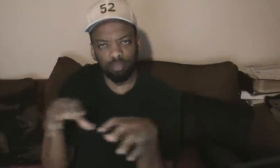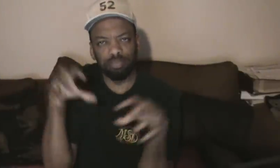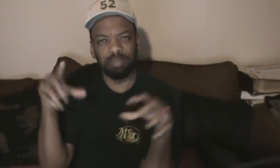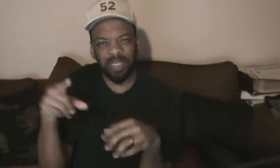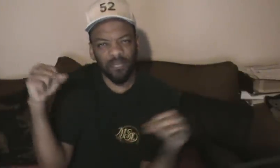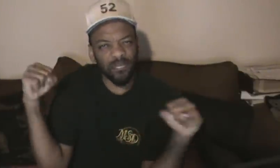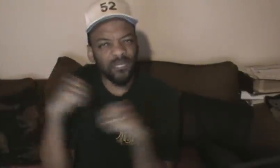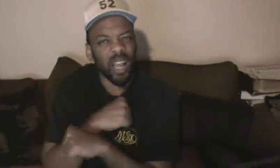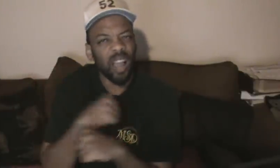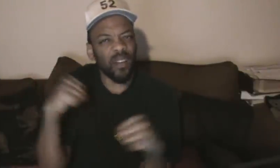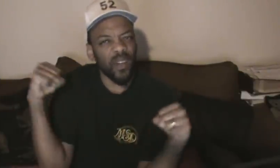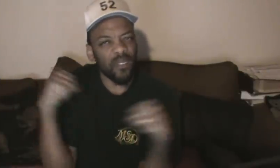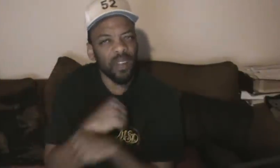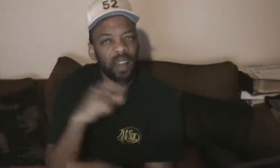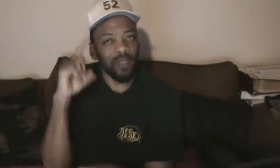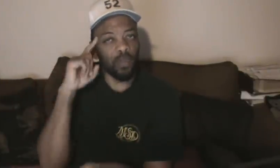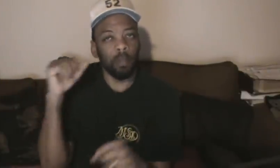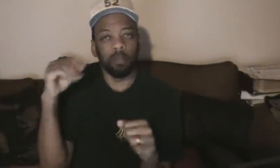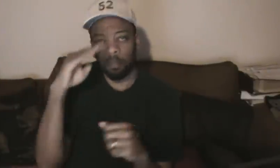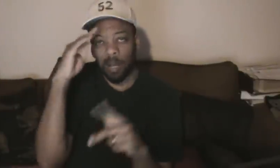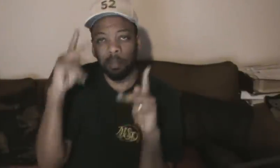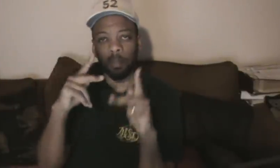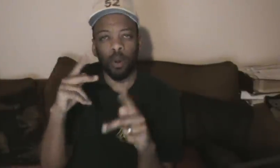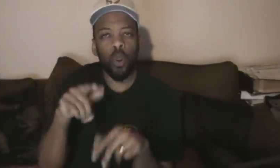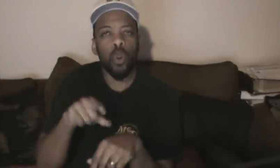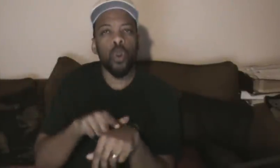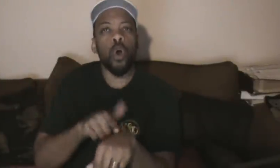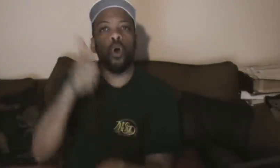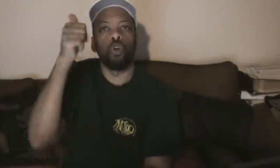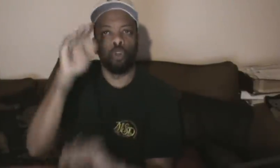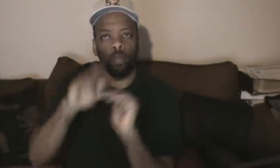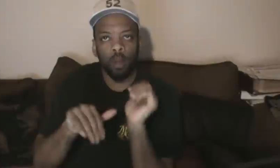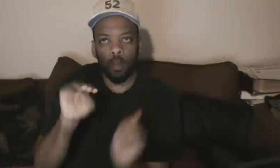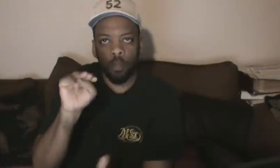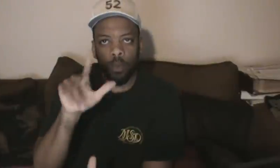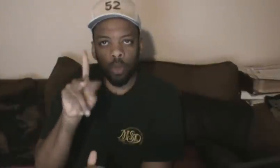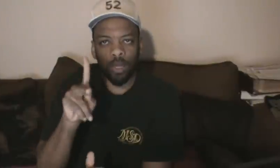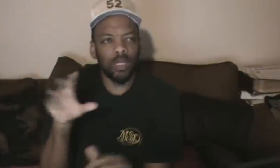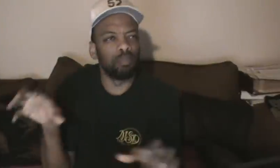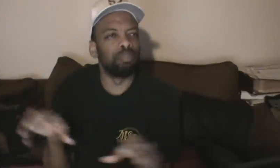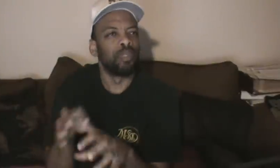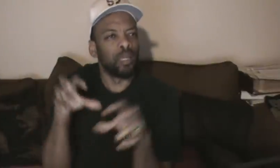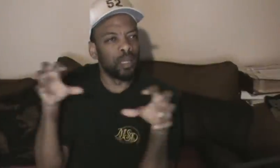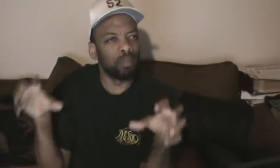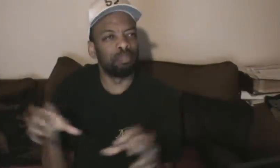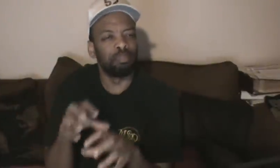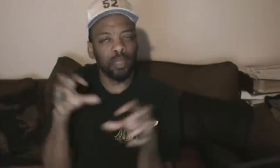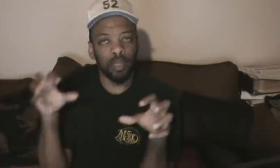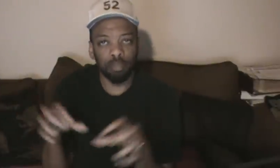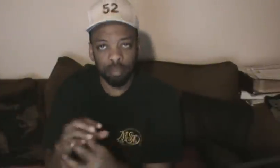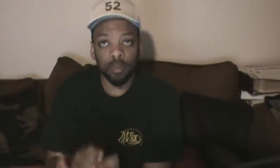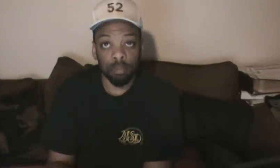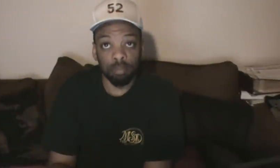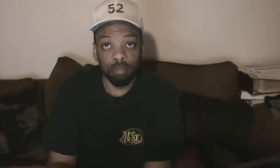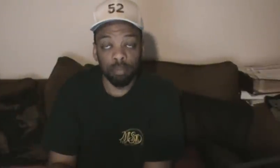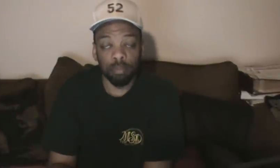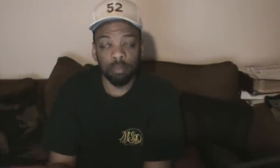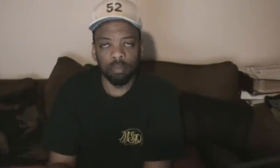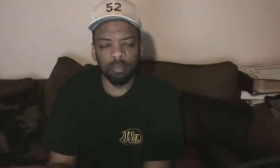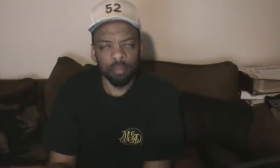public transportation. We want to know what you think. Do you feel enough is being done for security for the upcoming Olympics? Go to our Facebook page. You